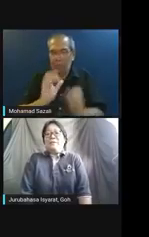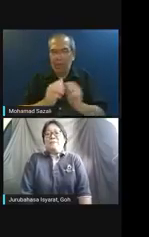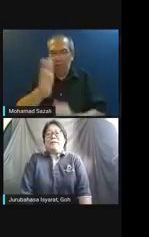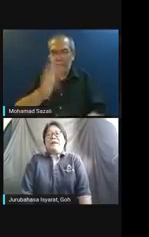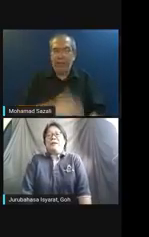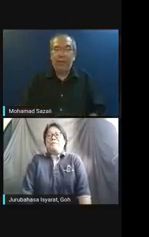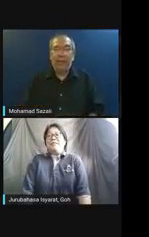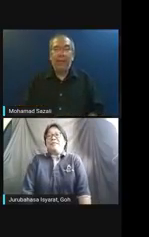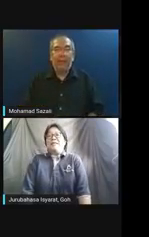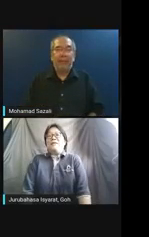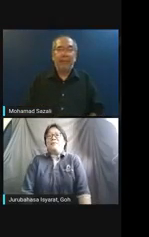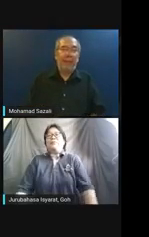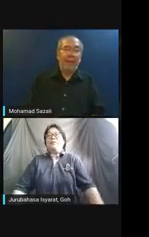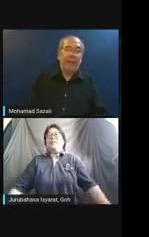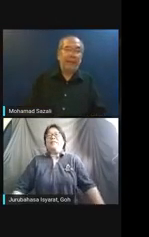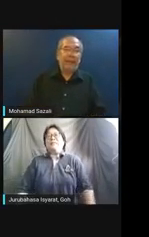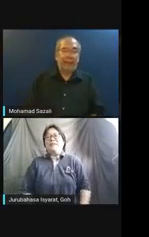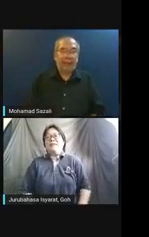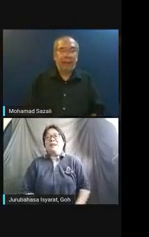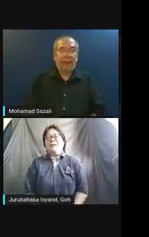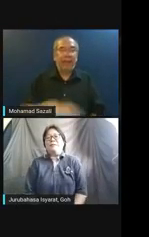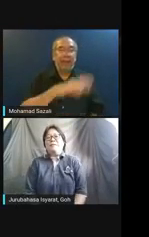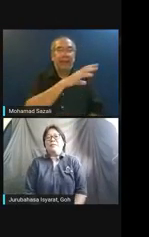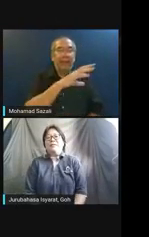work, but they are basically under